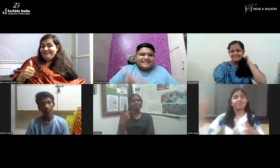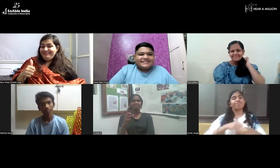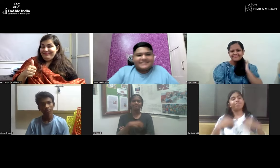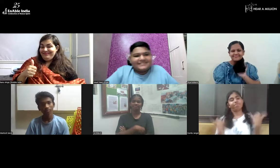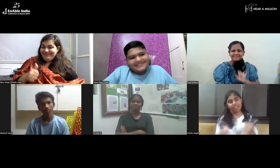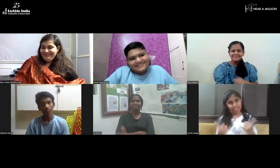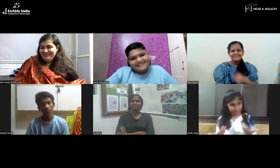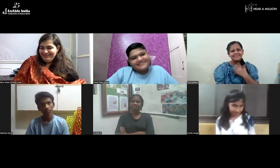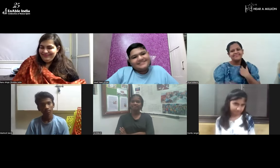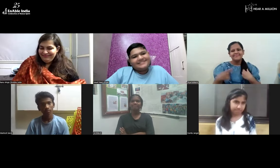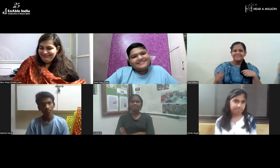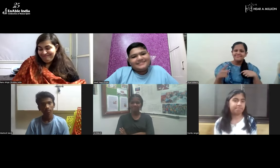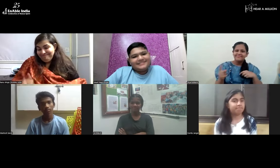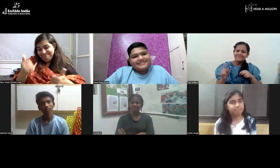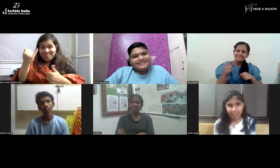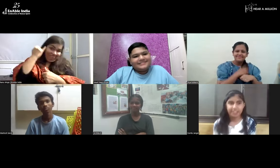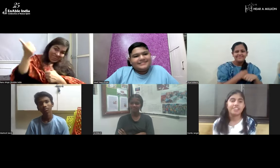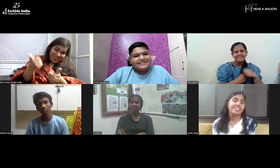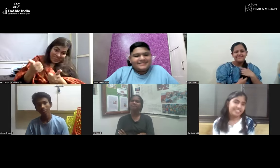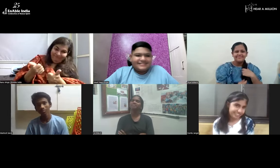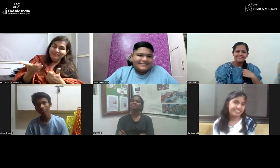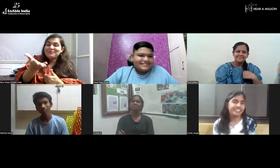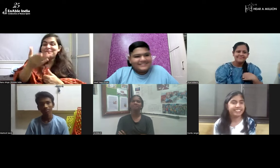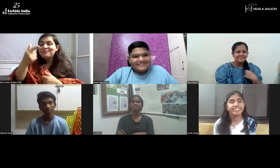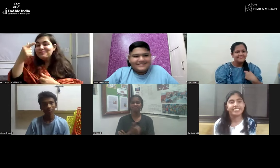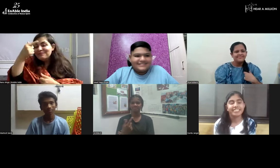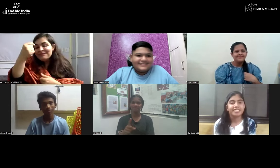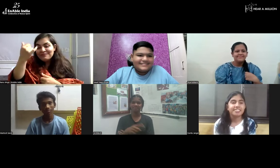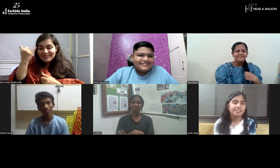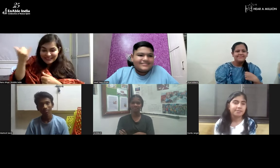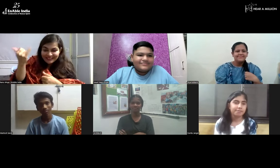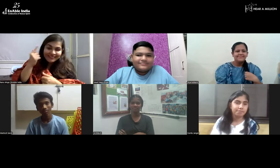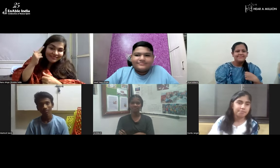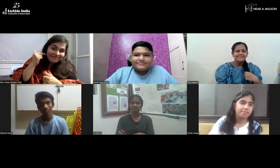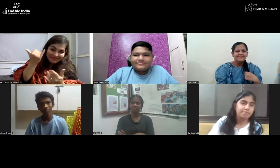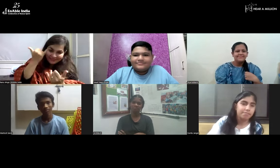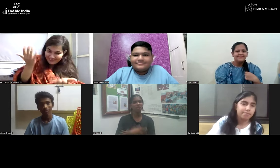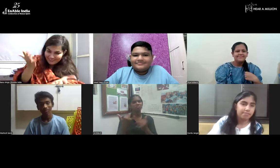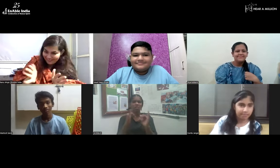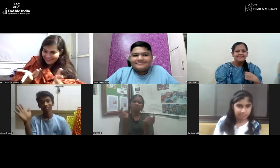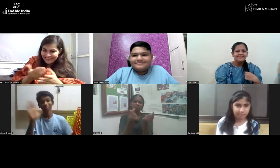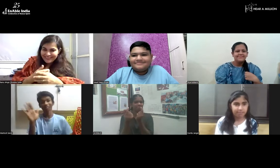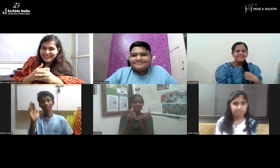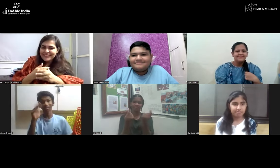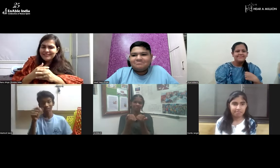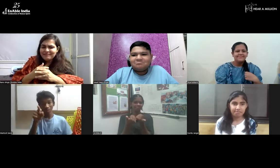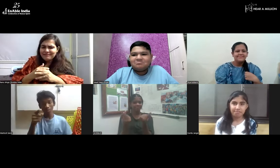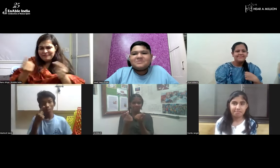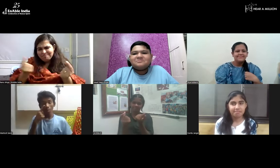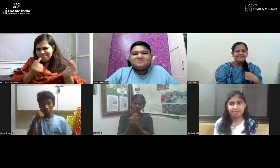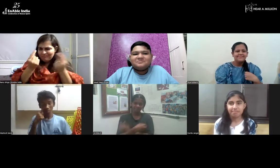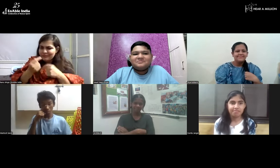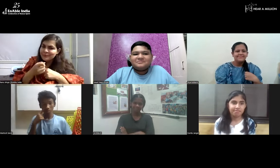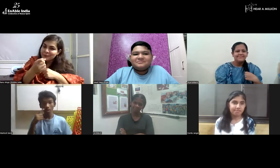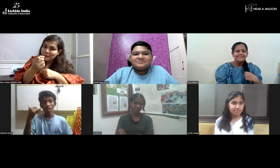pulls your cheek, so is that right? Is that a good touch or bad touch? There Confusion? is a thin line, yes. You have to Hmm. see